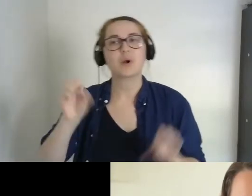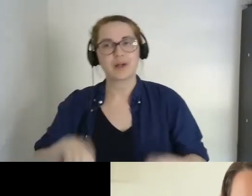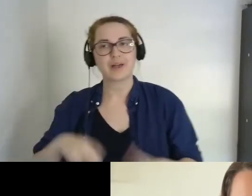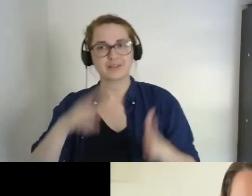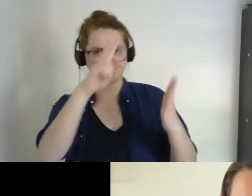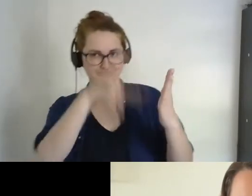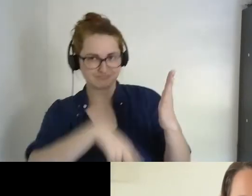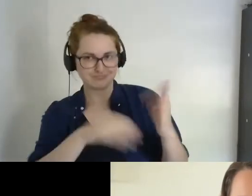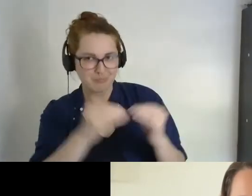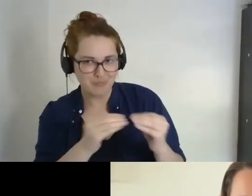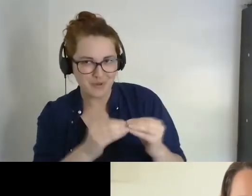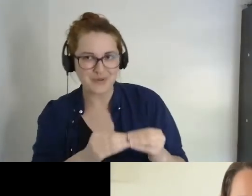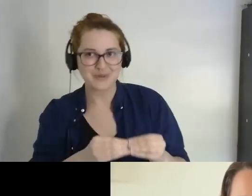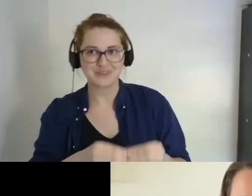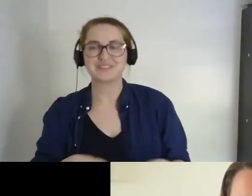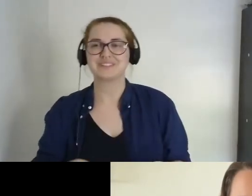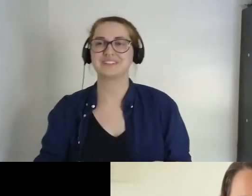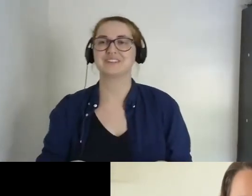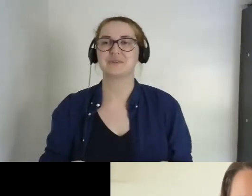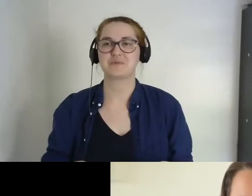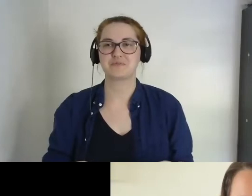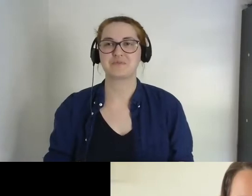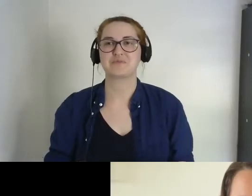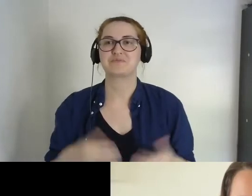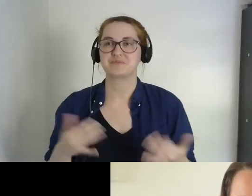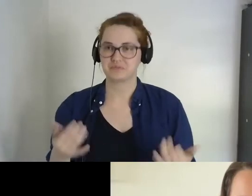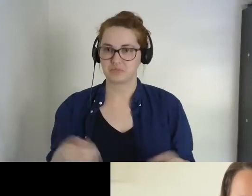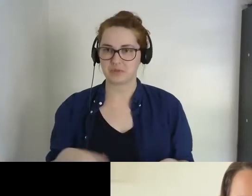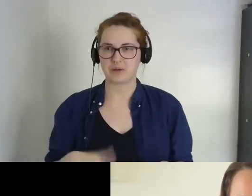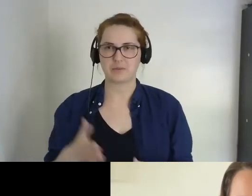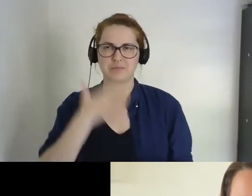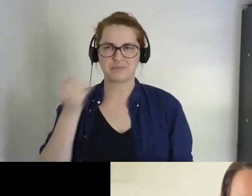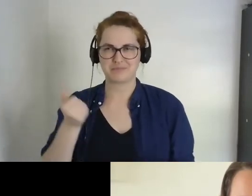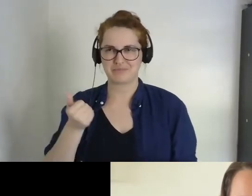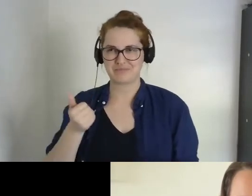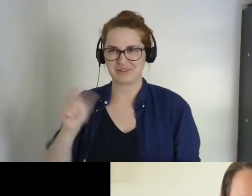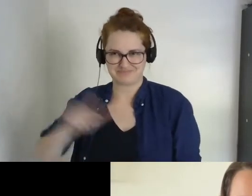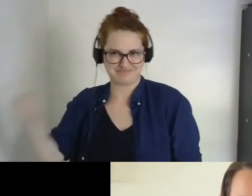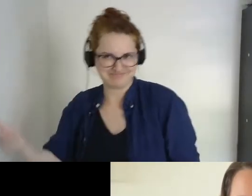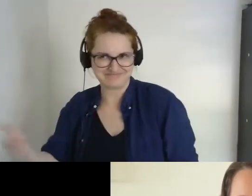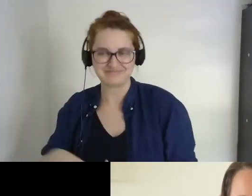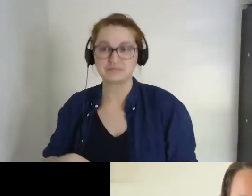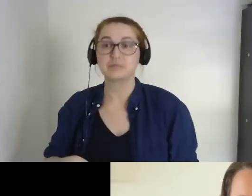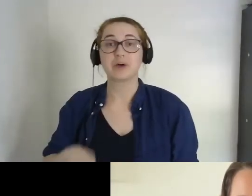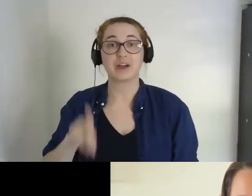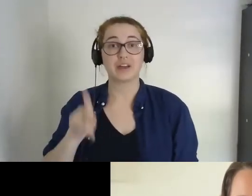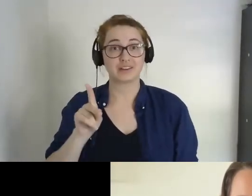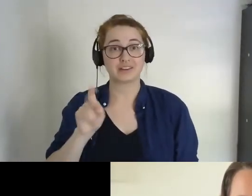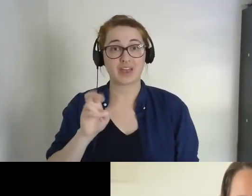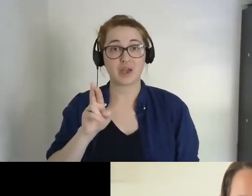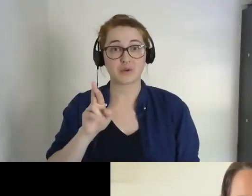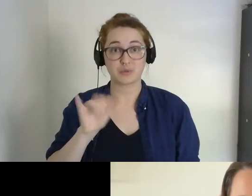to read about her at our leisure, but hear from her now, is that Carrie not only holds a law